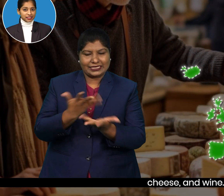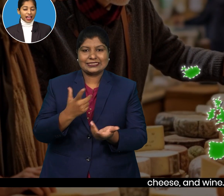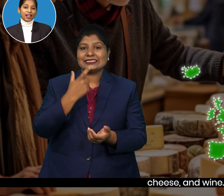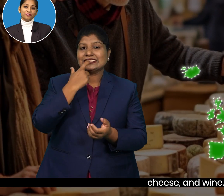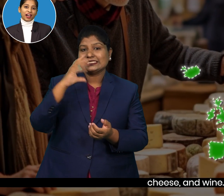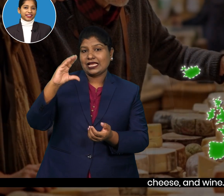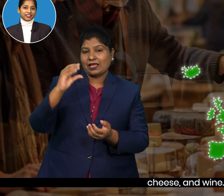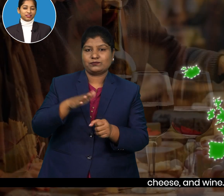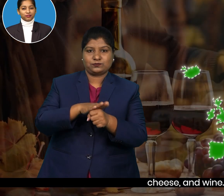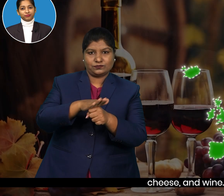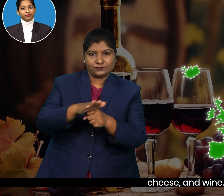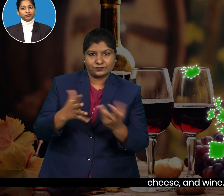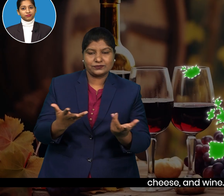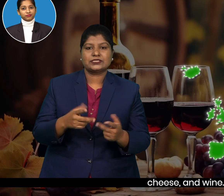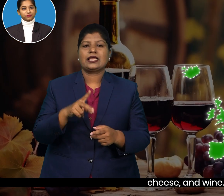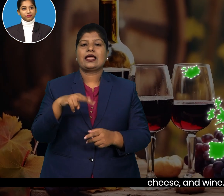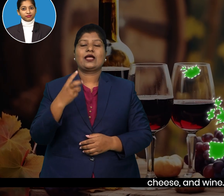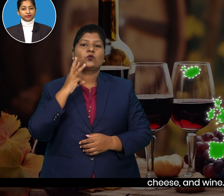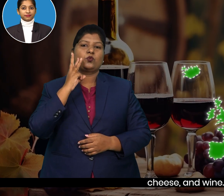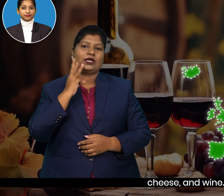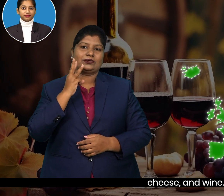cheese, and wine.